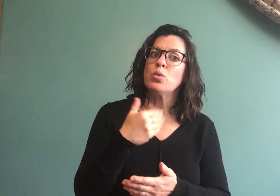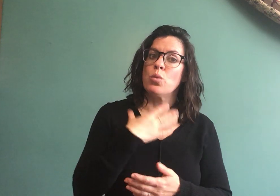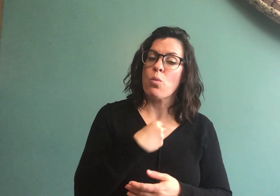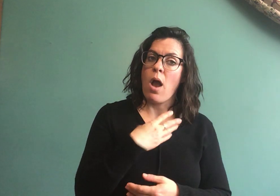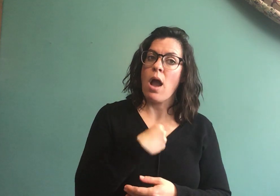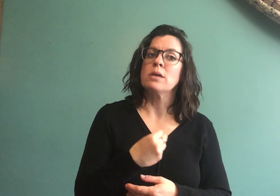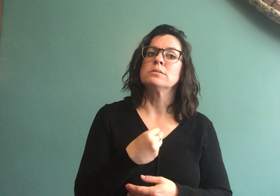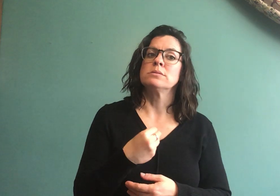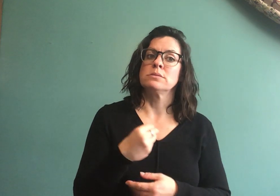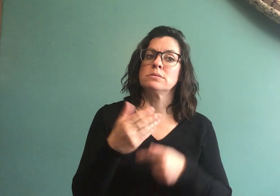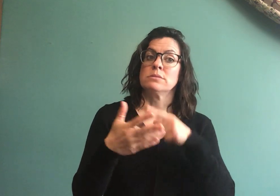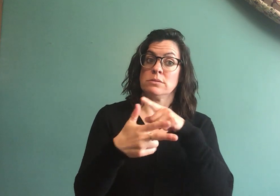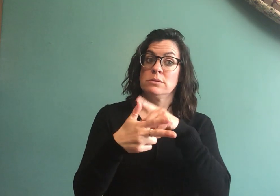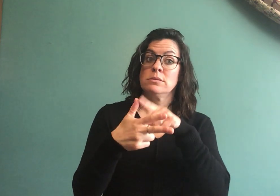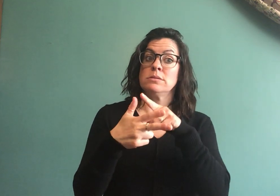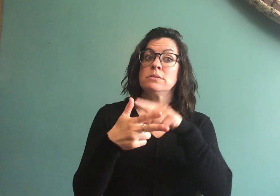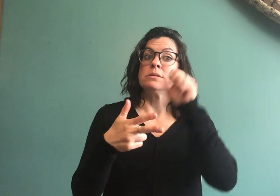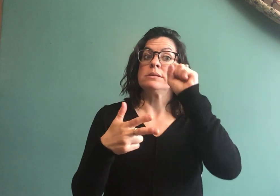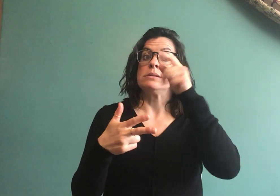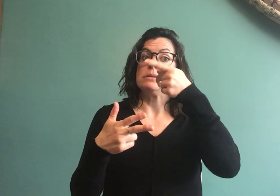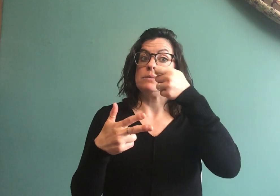when I'm pulling the spare out, what am I doing, Malachi?